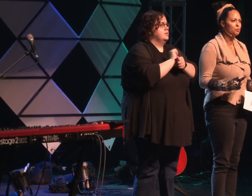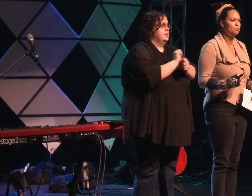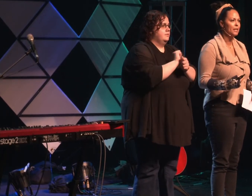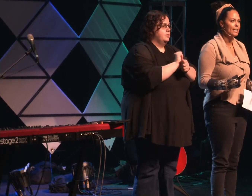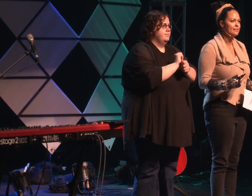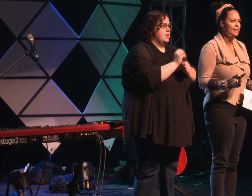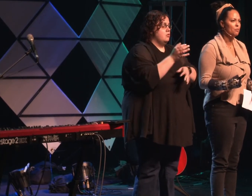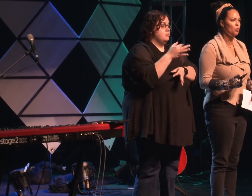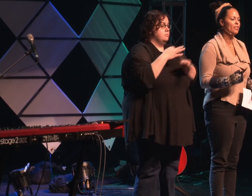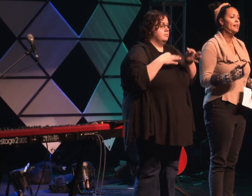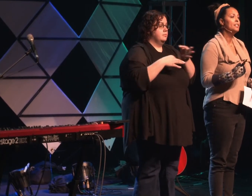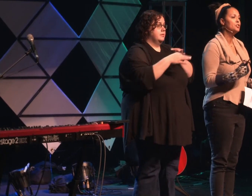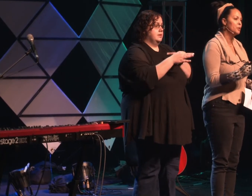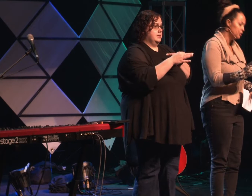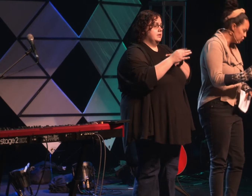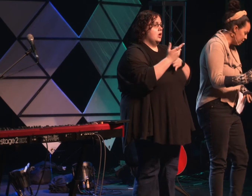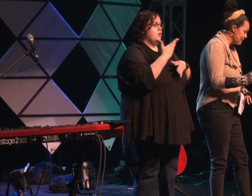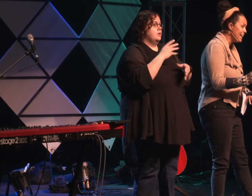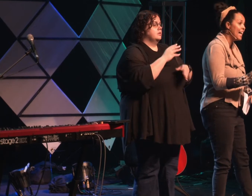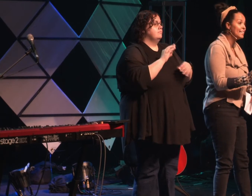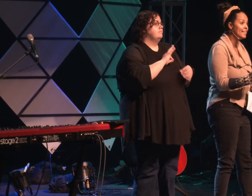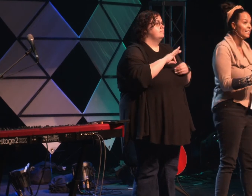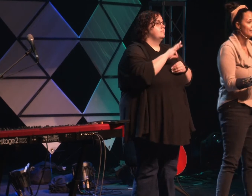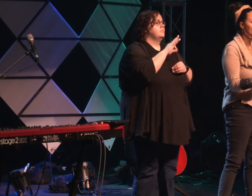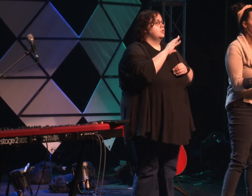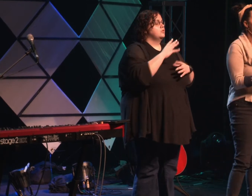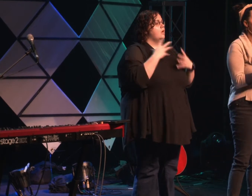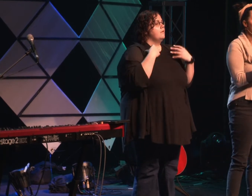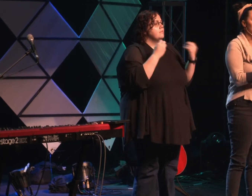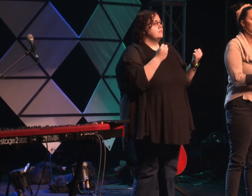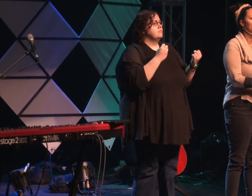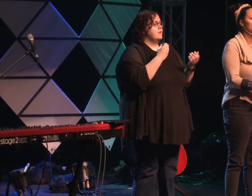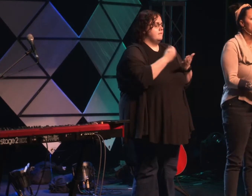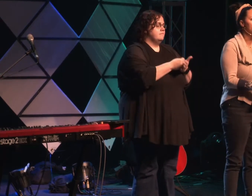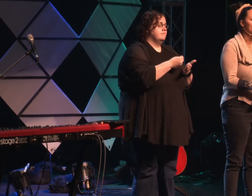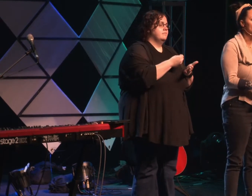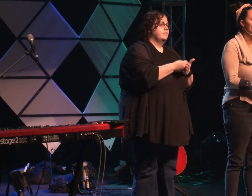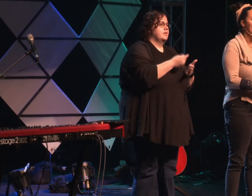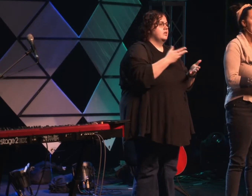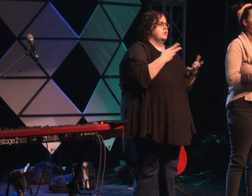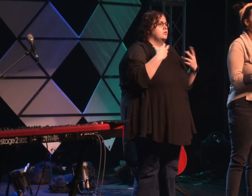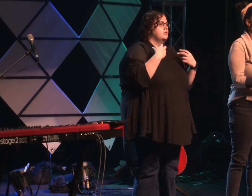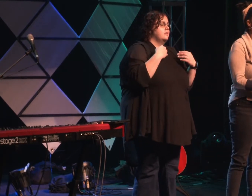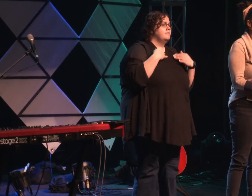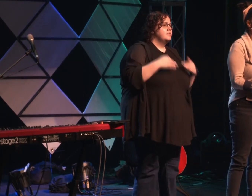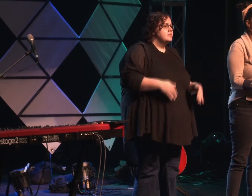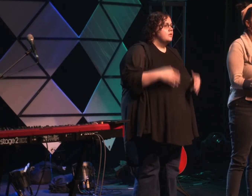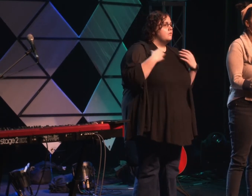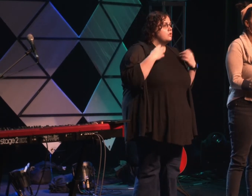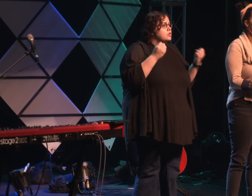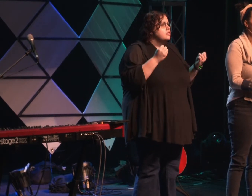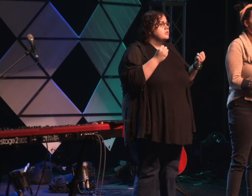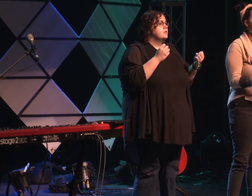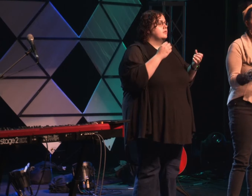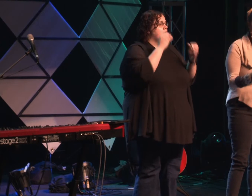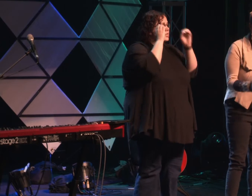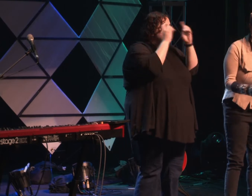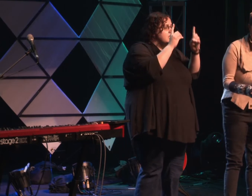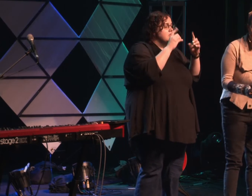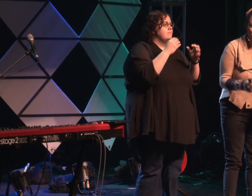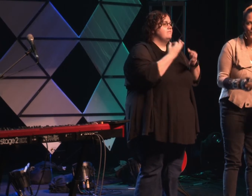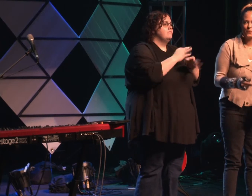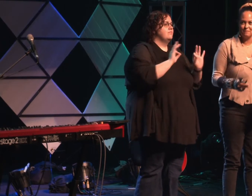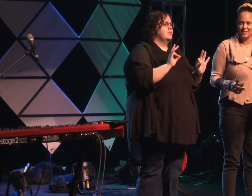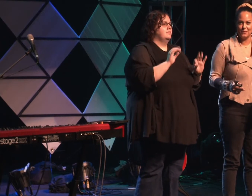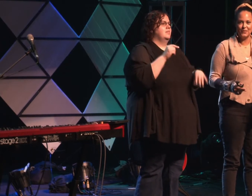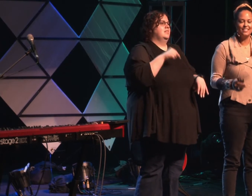working to replace them with spiritual vitality, physical flourishing, education, and freedom. And this